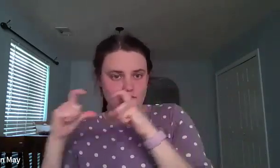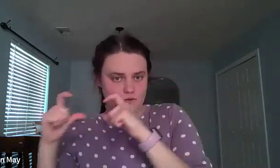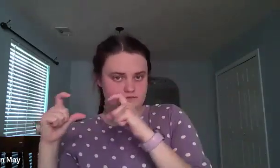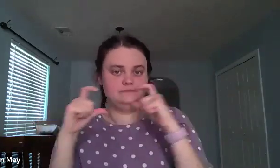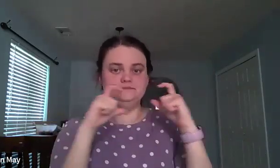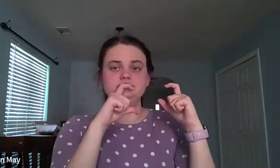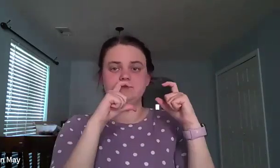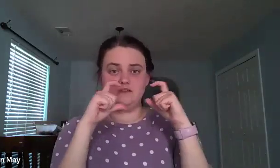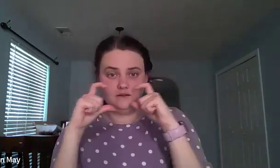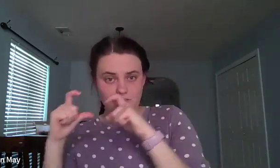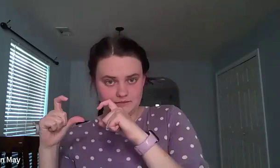corn, corn.